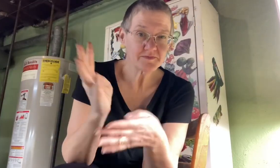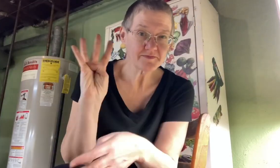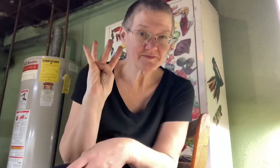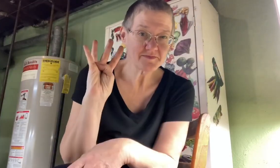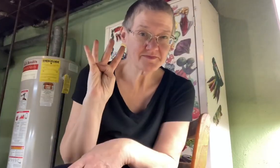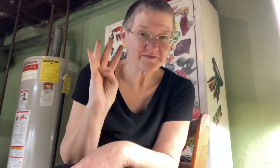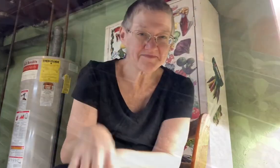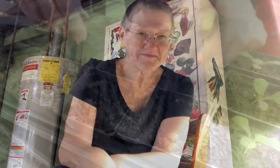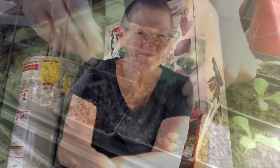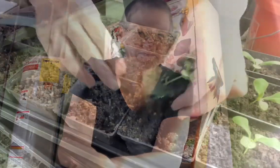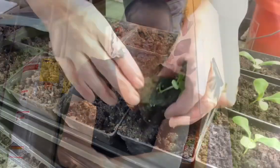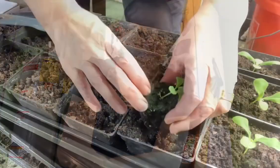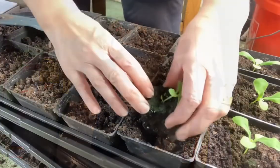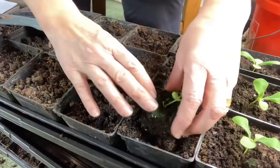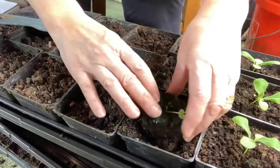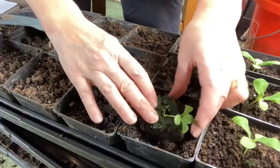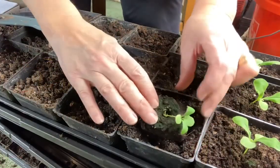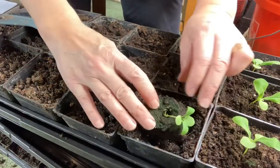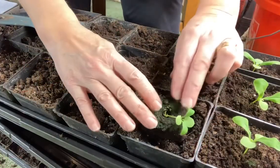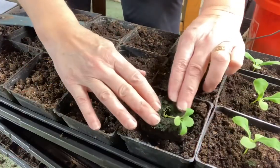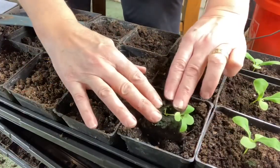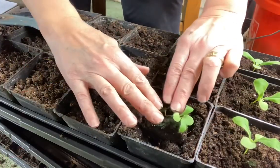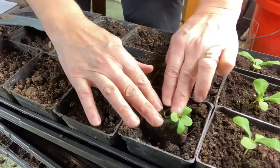Now we sowed these seeds 4 weeks ago.